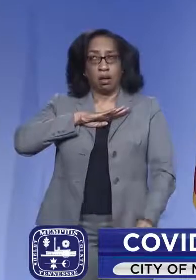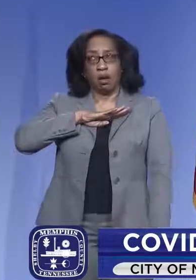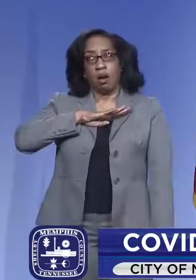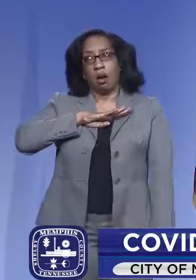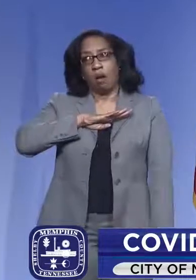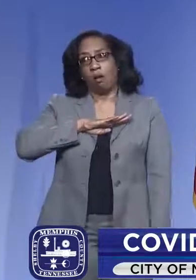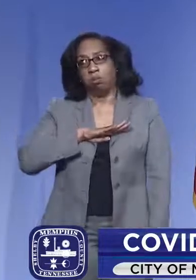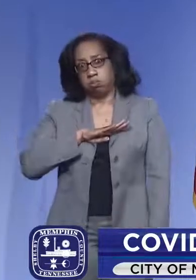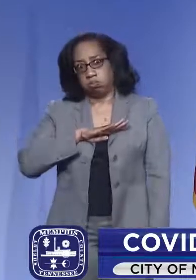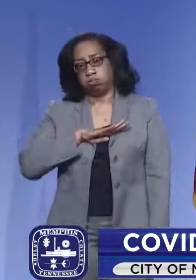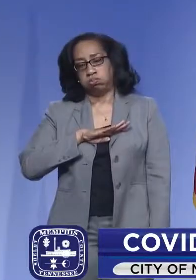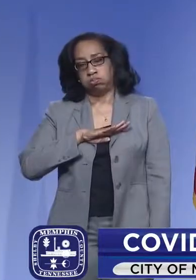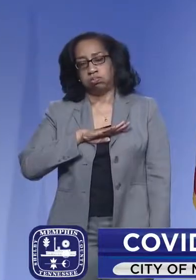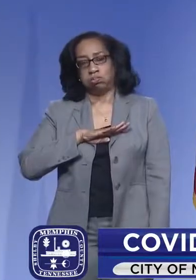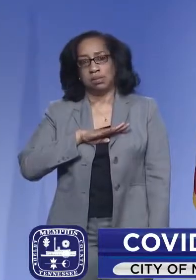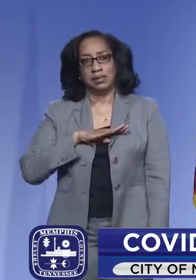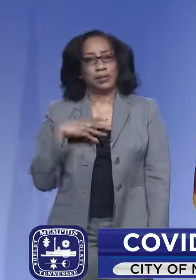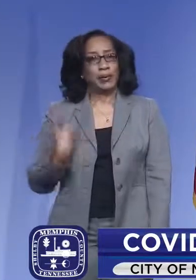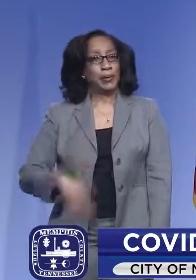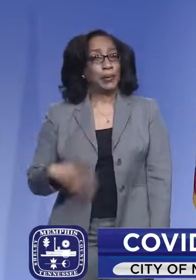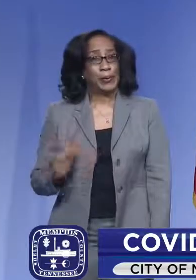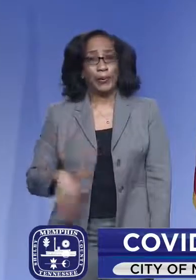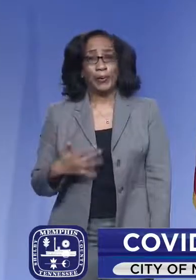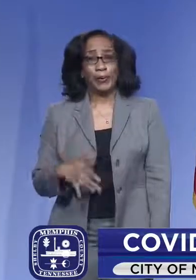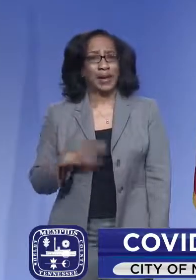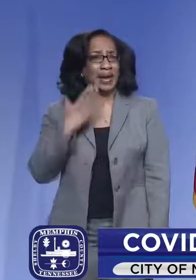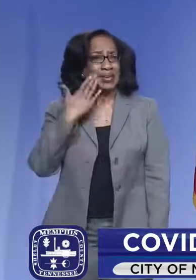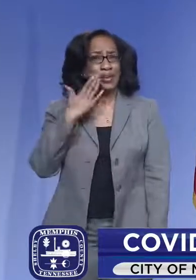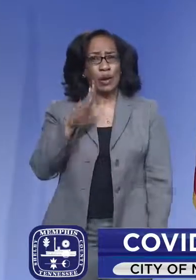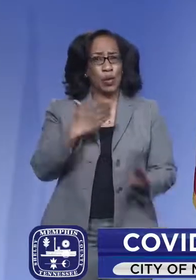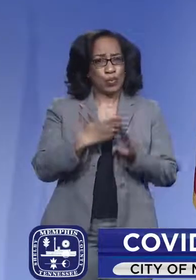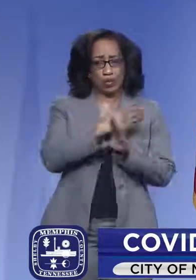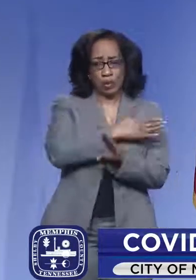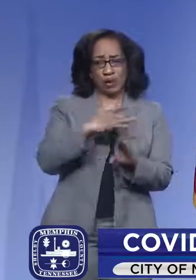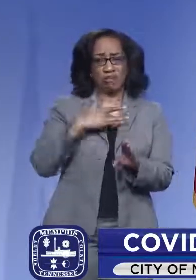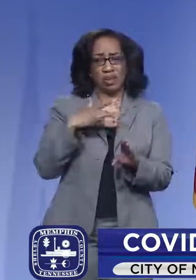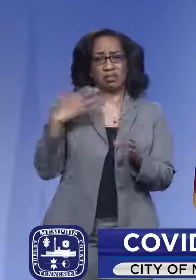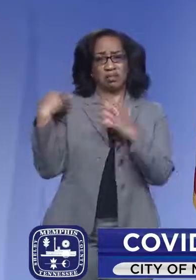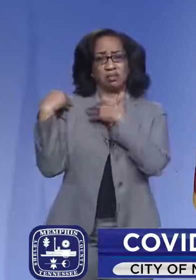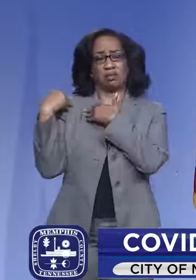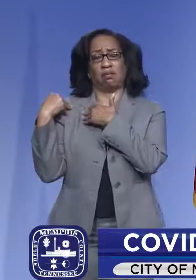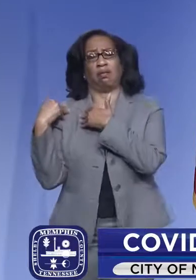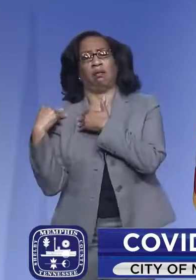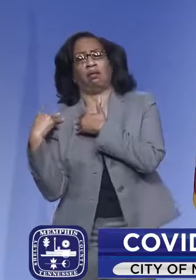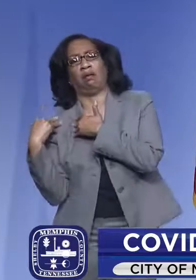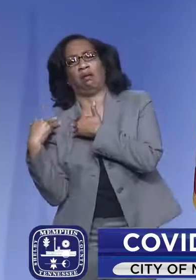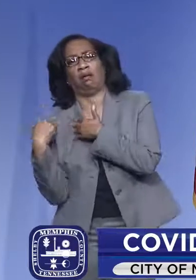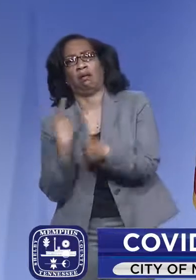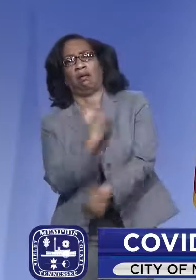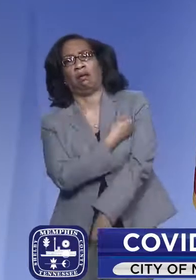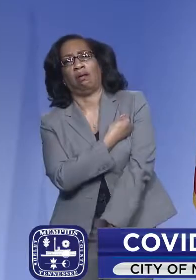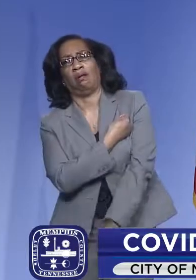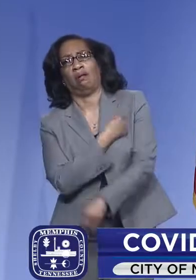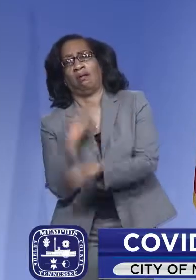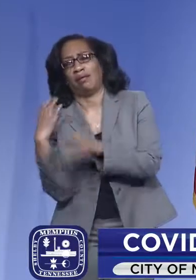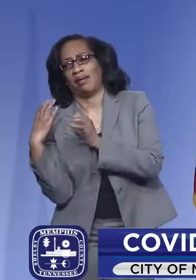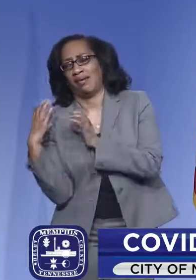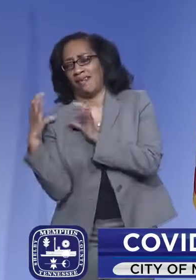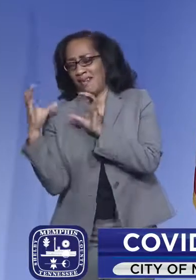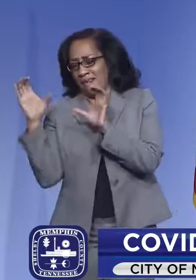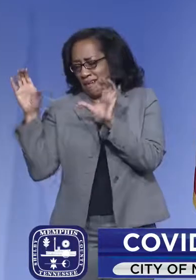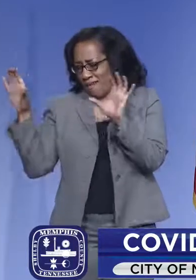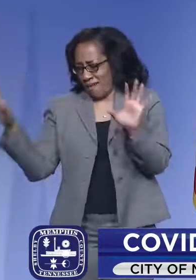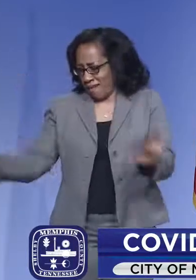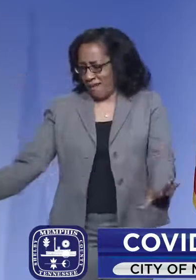even understand before I got the vaccine that I had this burden, and it was lifted once I received the second dose of the vaccine and being 2 weeks out.